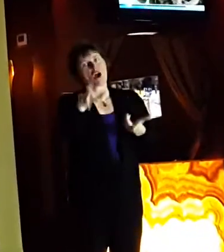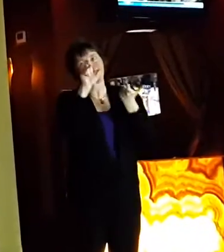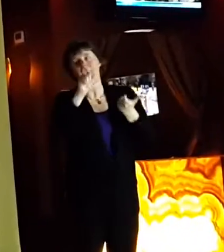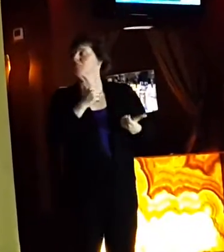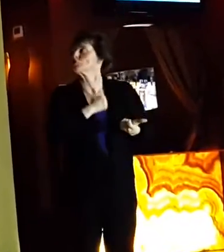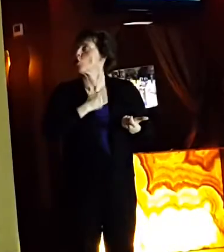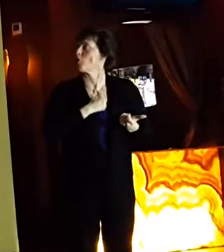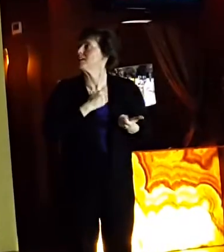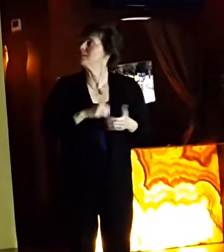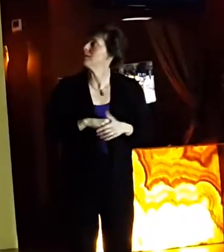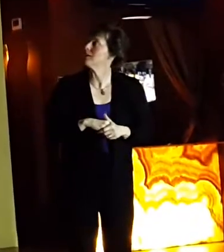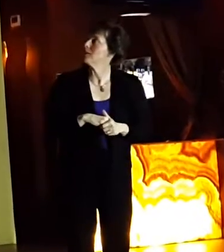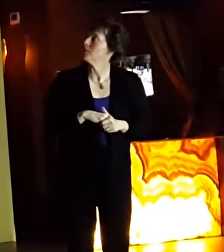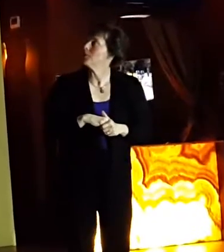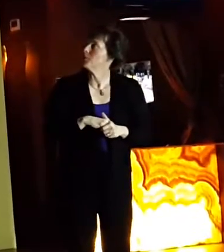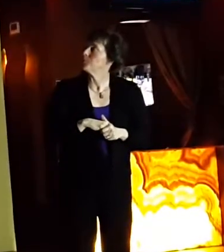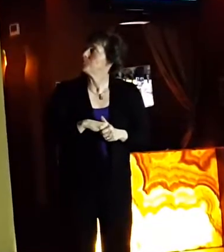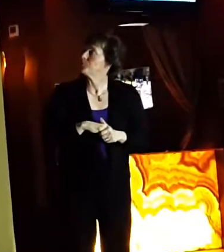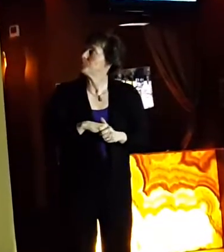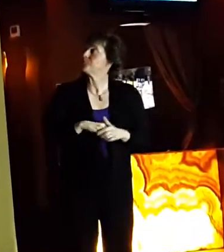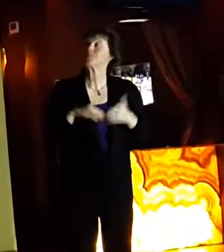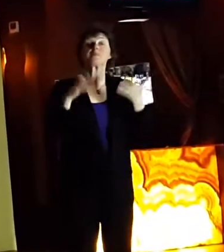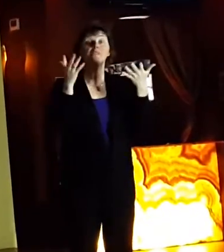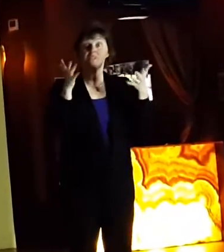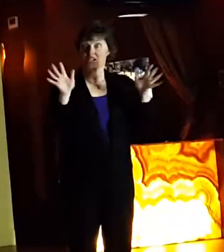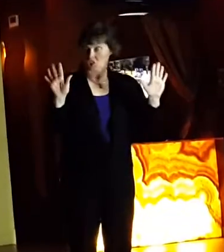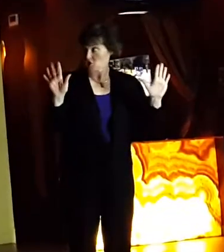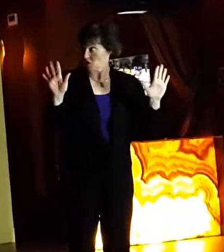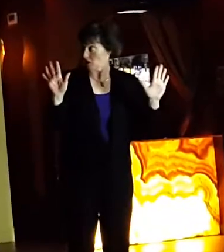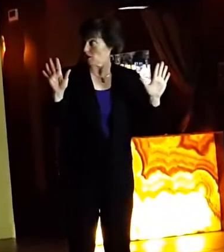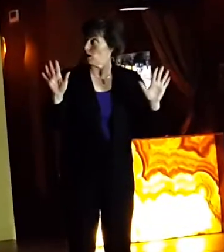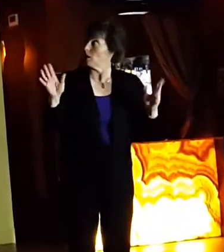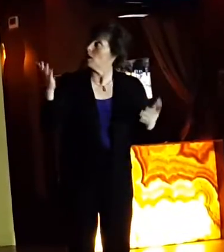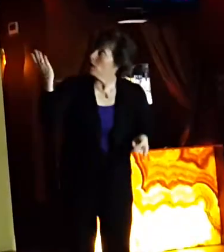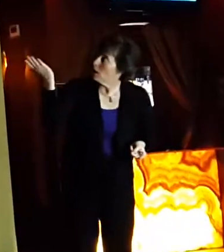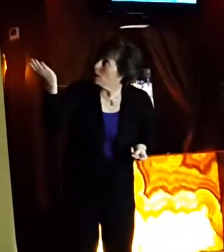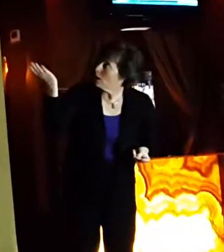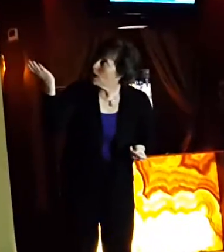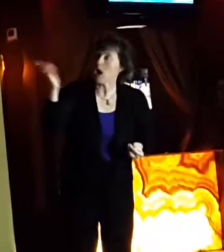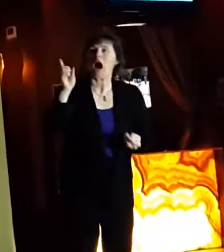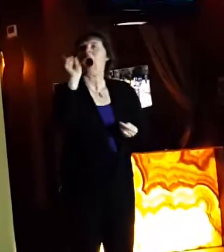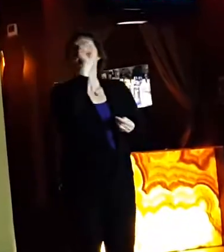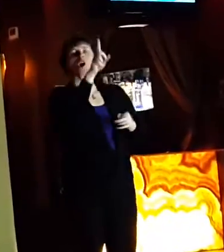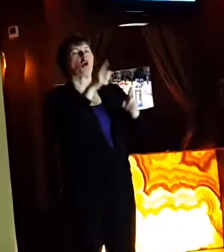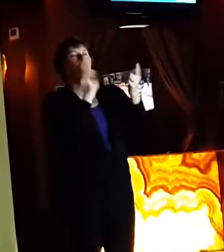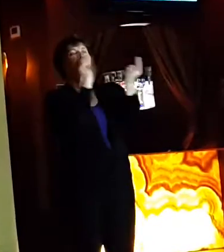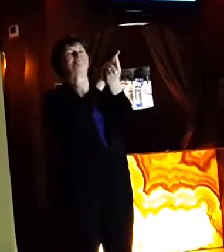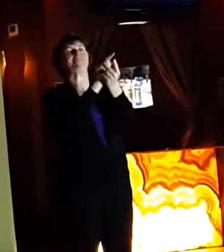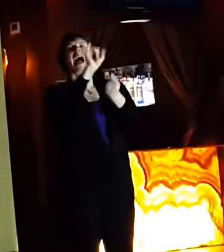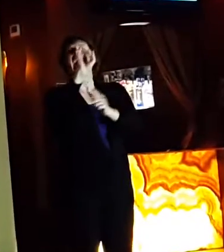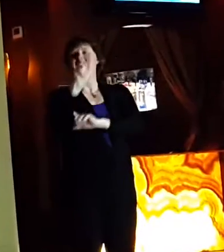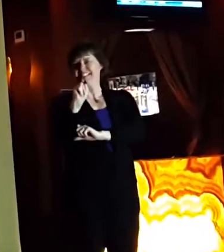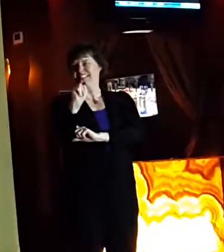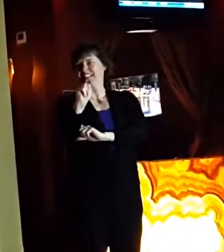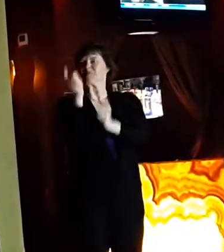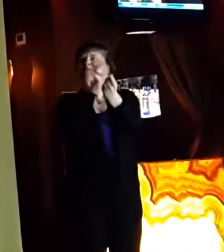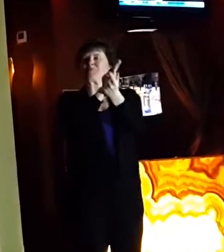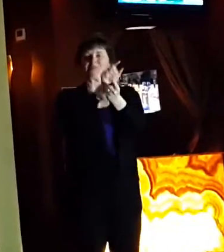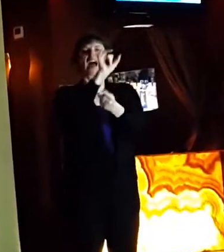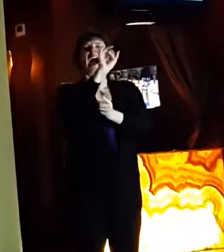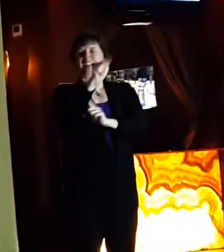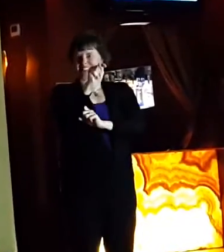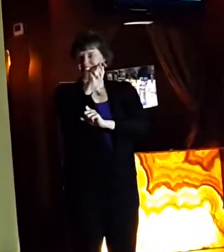Sorry. So then after this, you resolve that I'm going to go to IT. I got to bring this IT. I got to put a notice